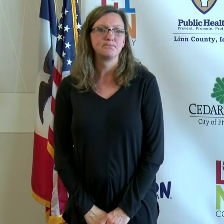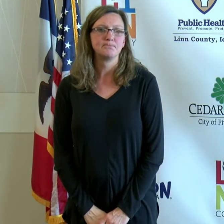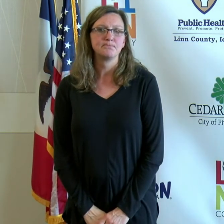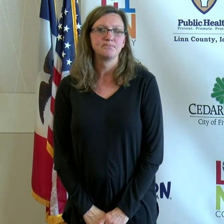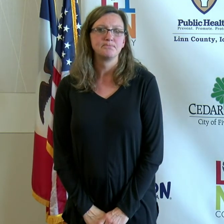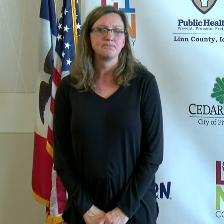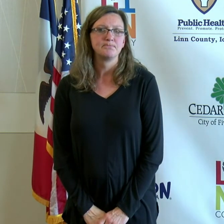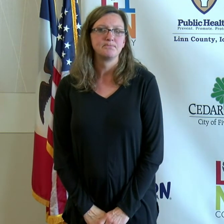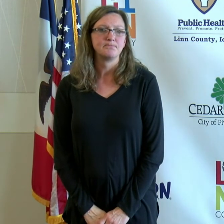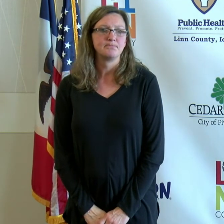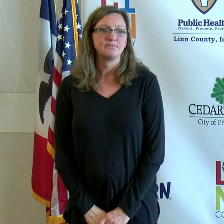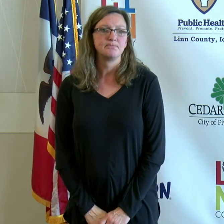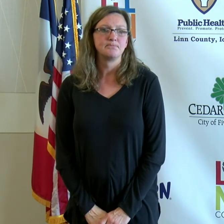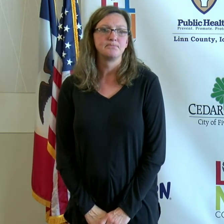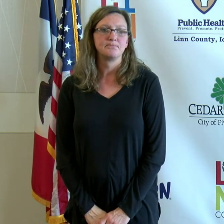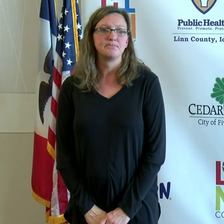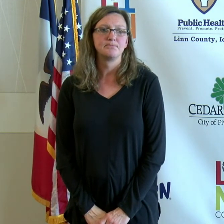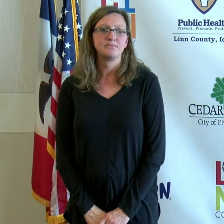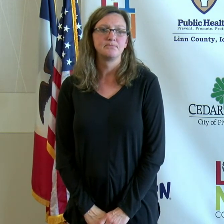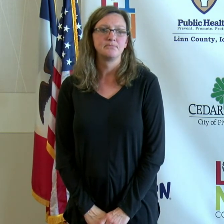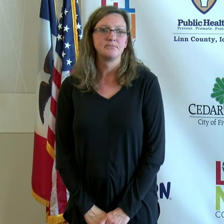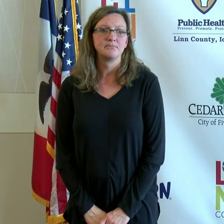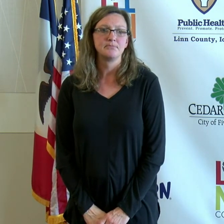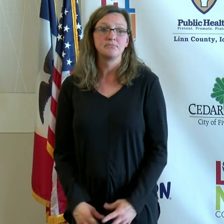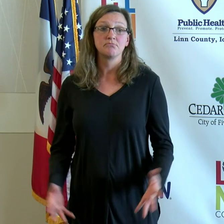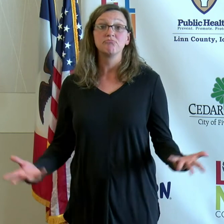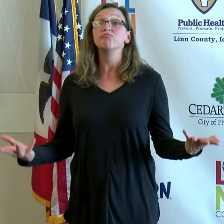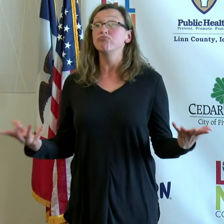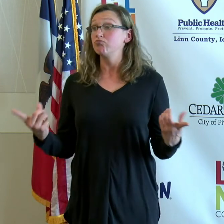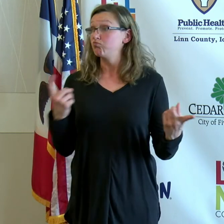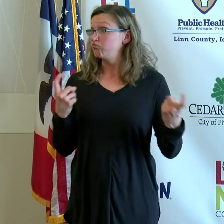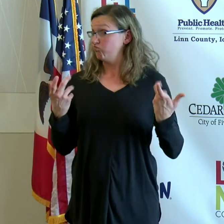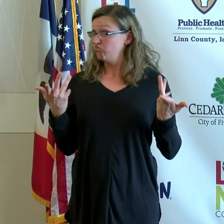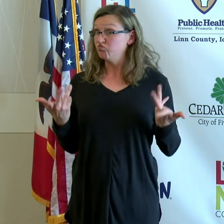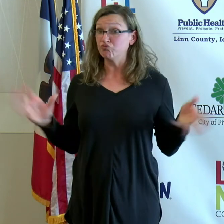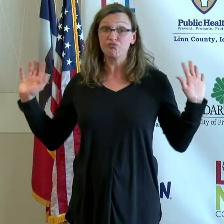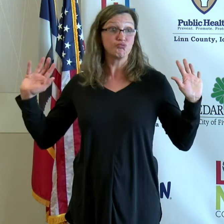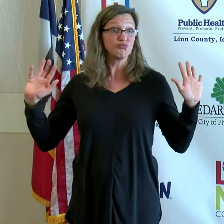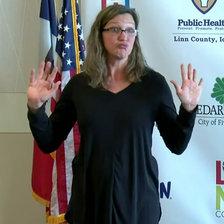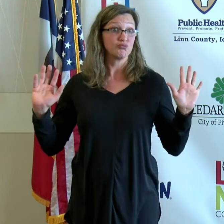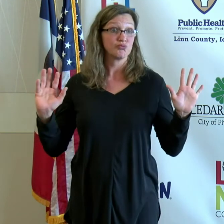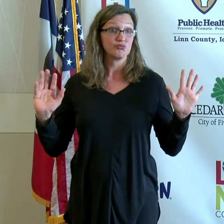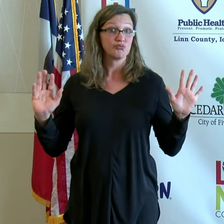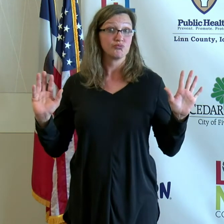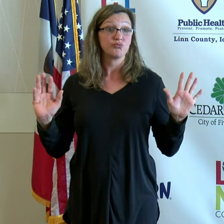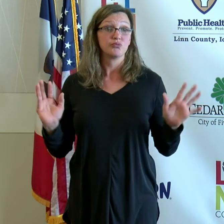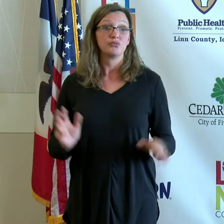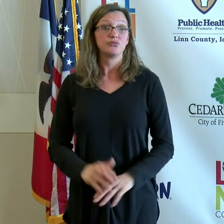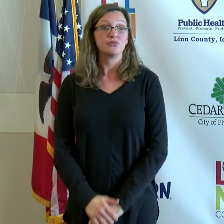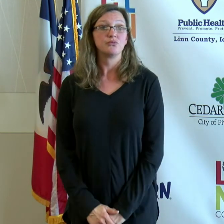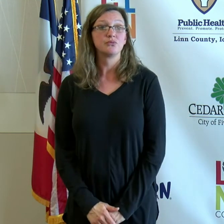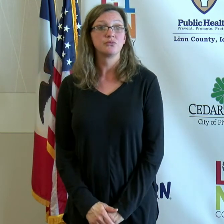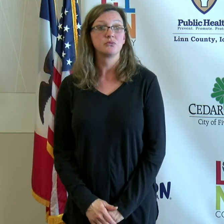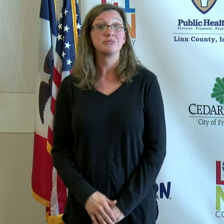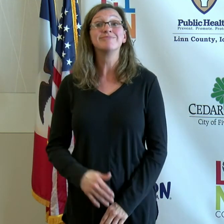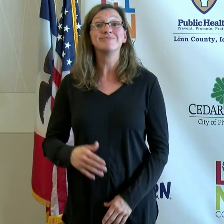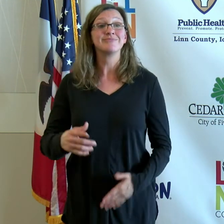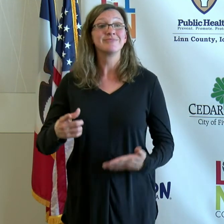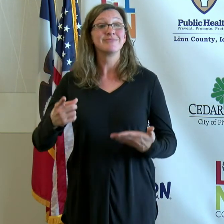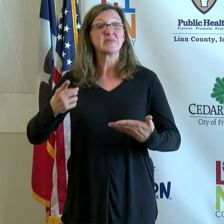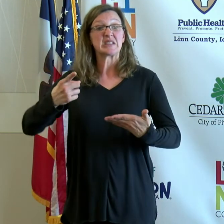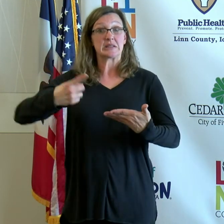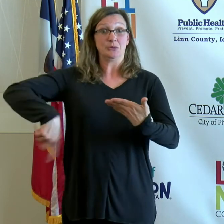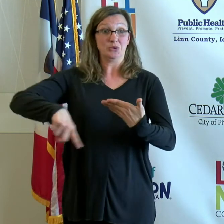All right, that looks like that is the end of our questions, so that concludes our press conference for today. Our next press conference is scheduled for Monday,